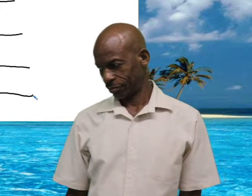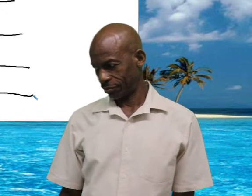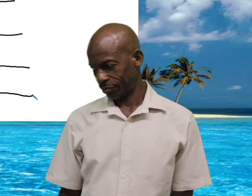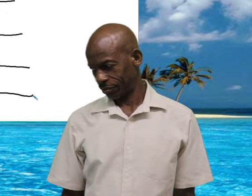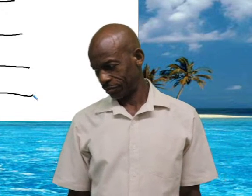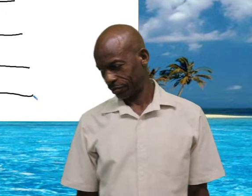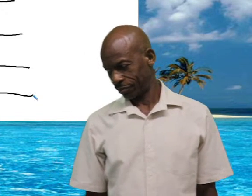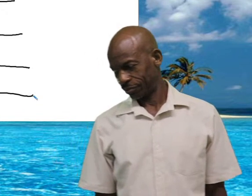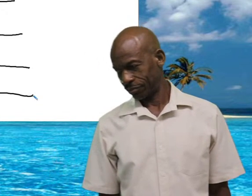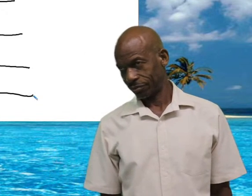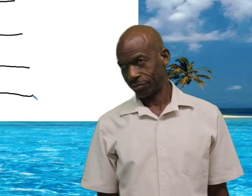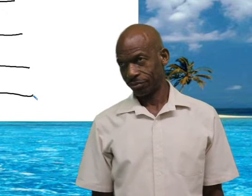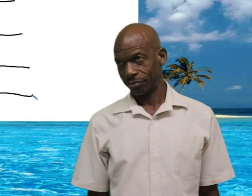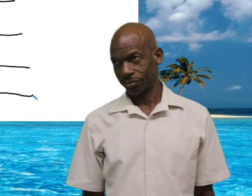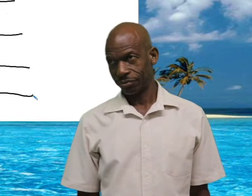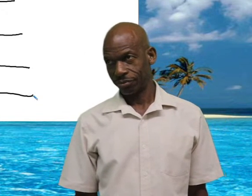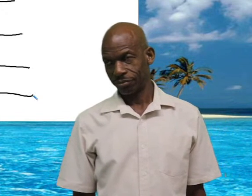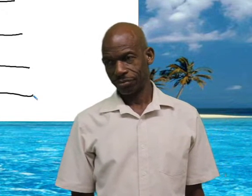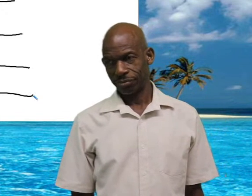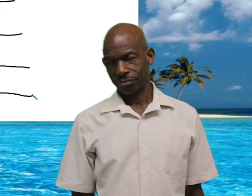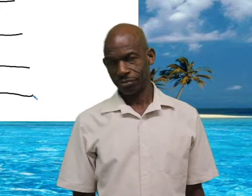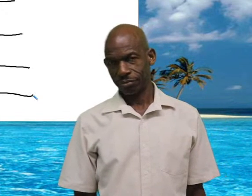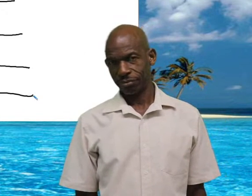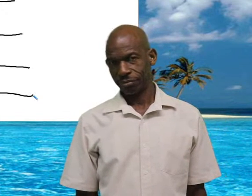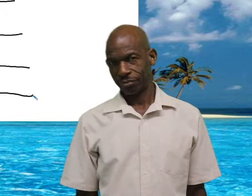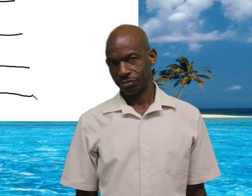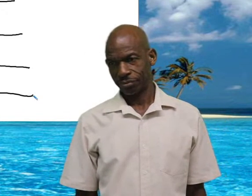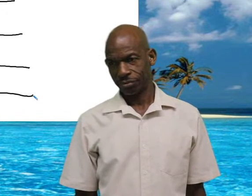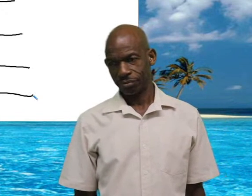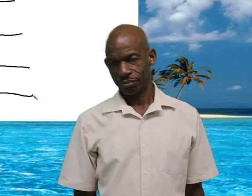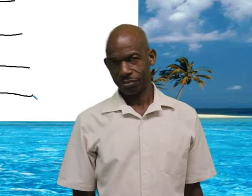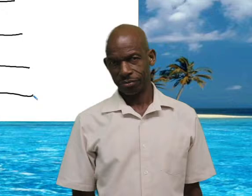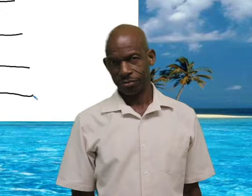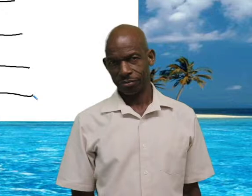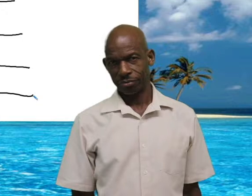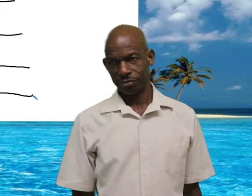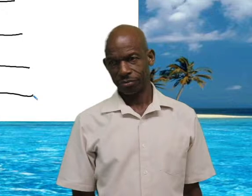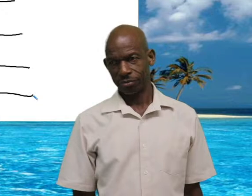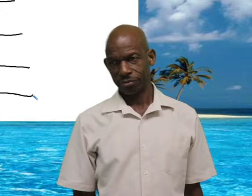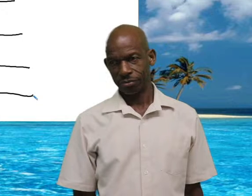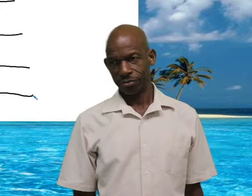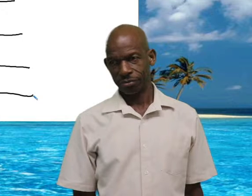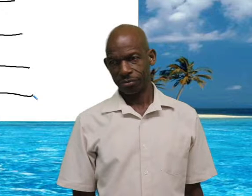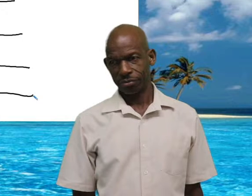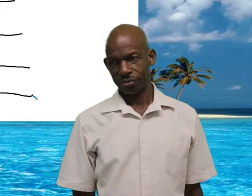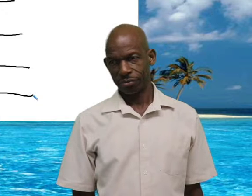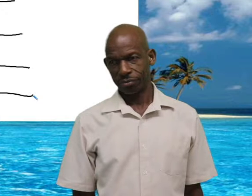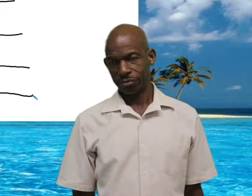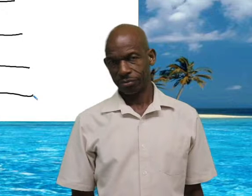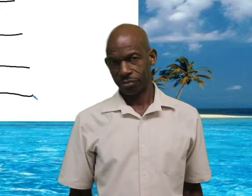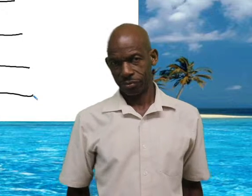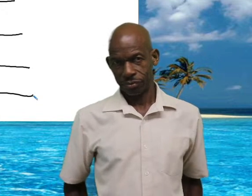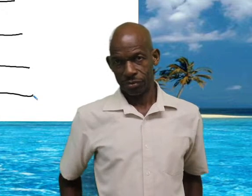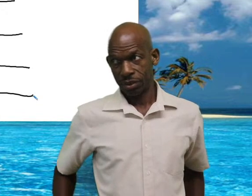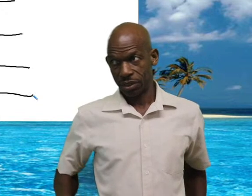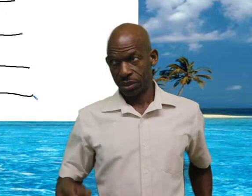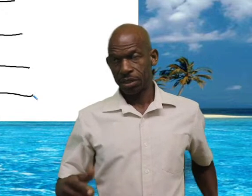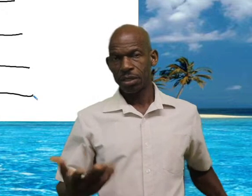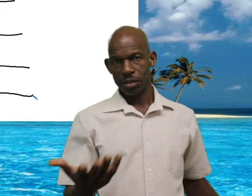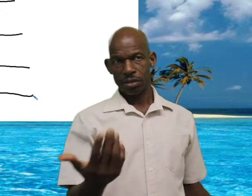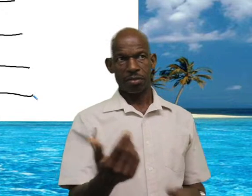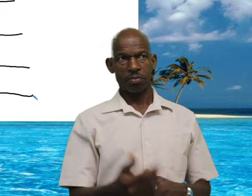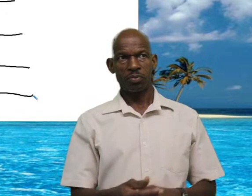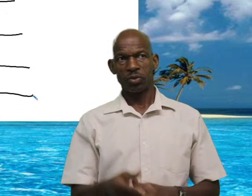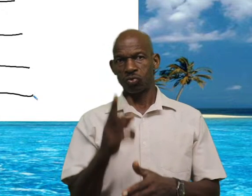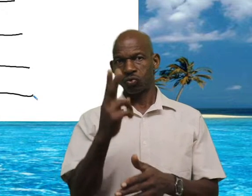we're going to, after we go and finish these possessive nouns, I'm going to go quickly to where we're going